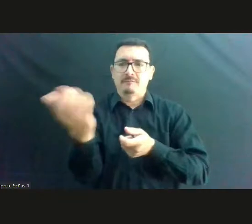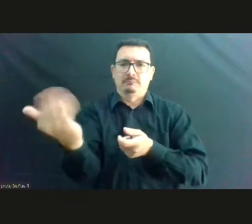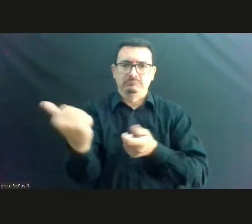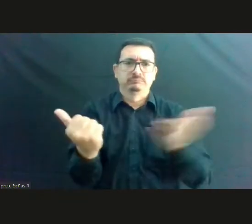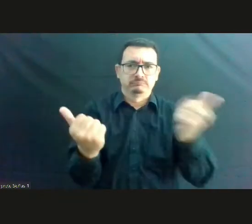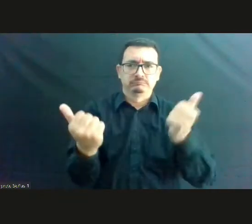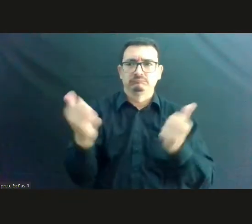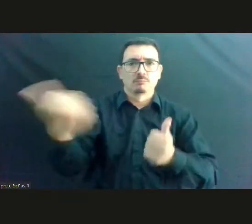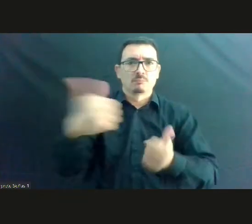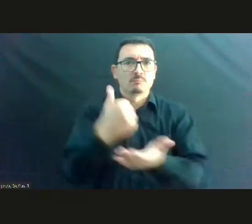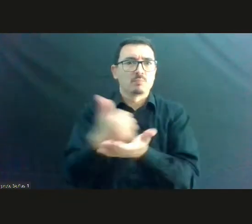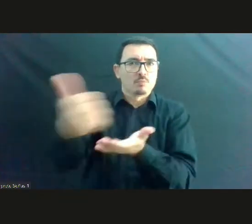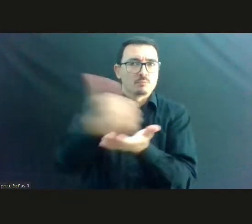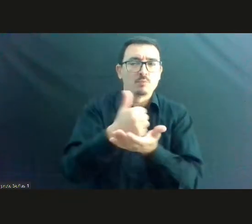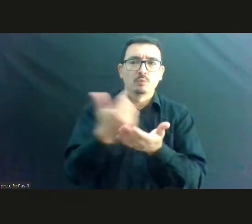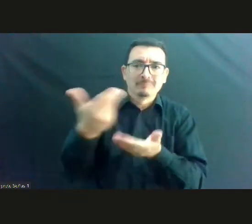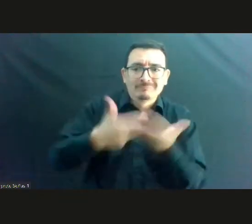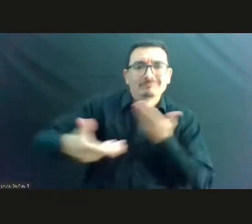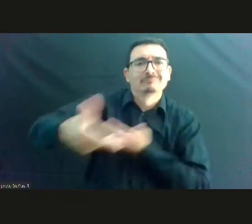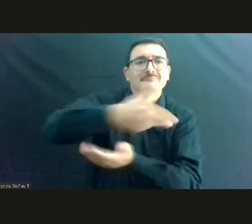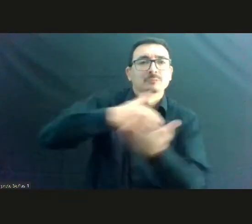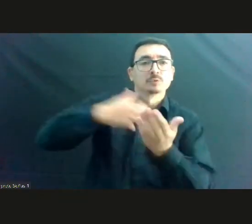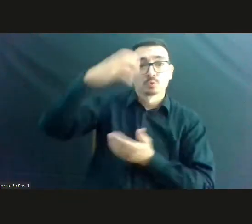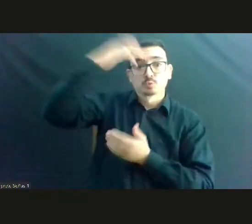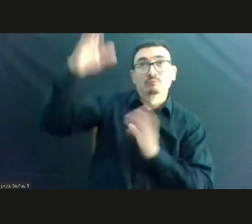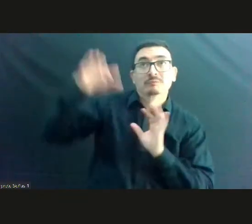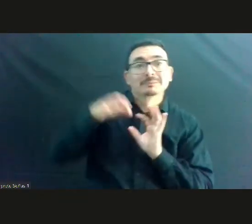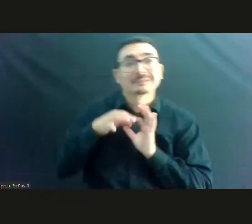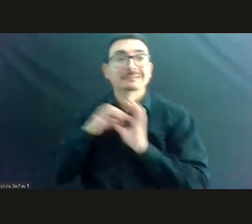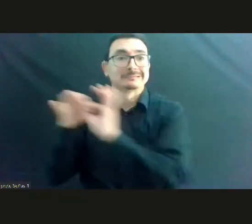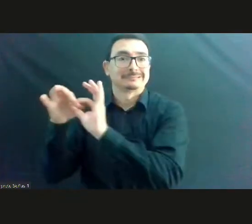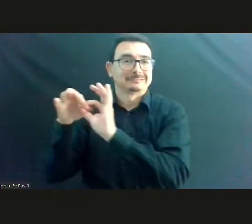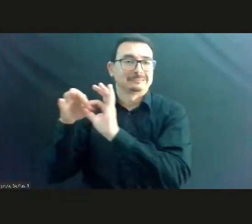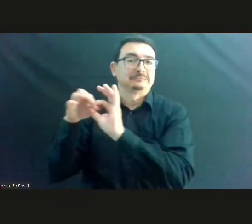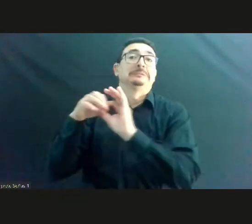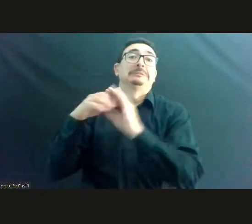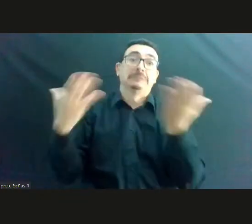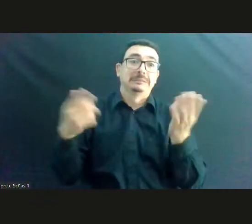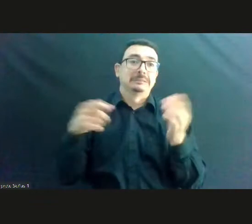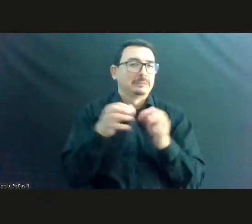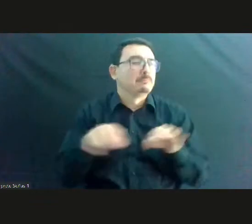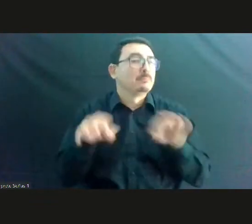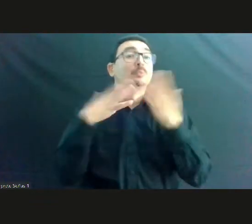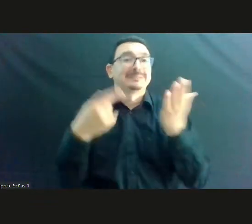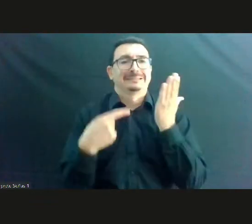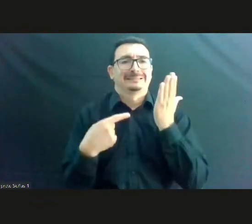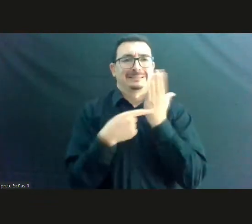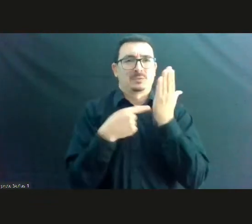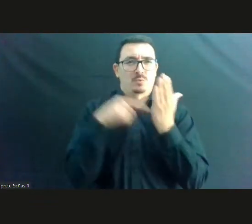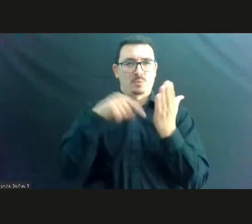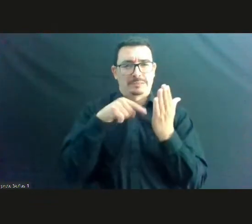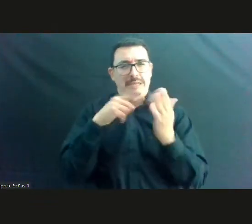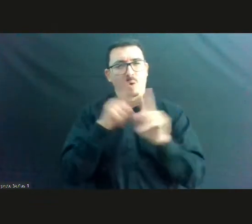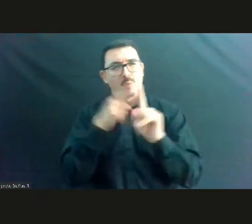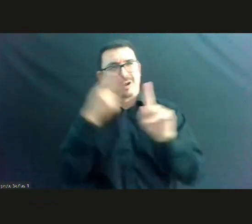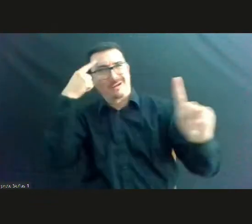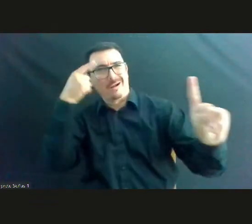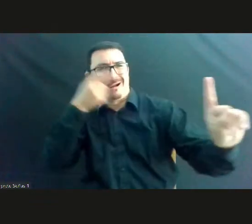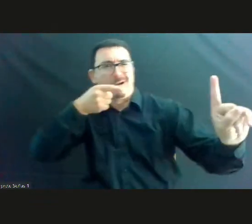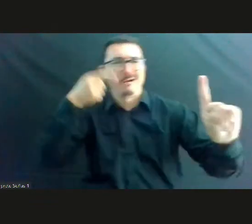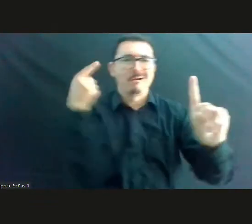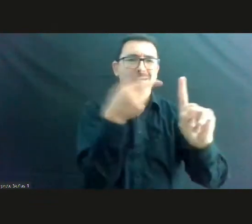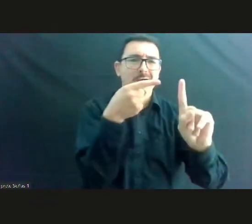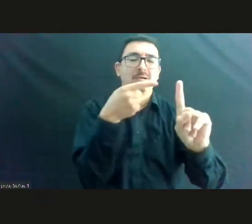public good, and having access for all, which is critical. So a good stage set there, and we thank the Honorable Minister from